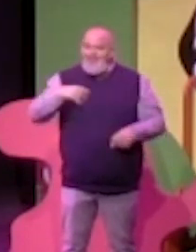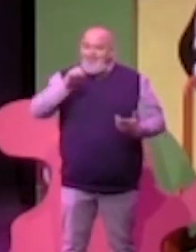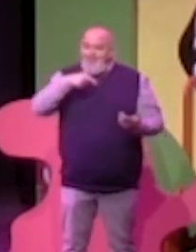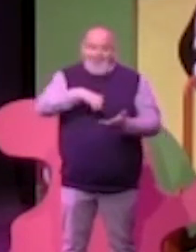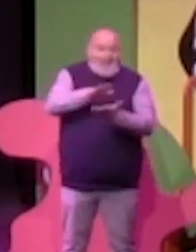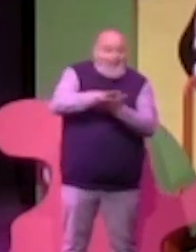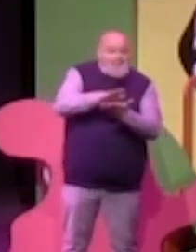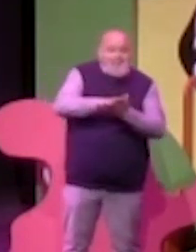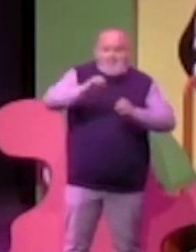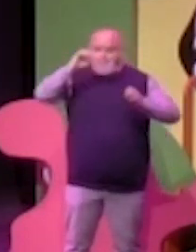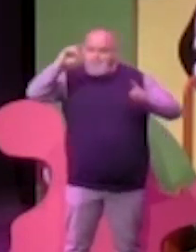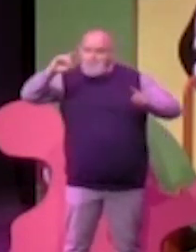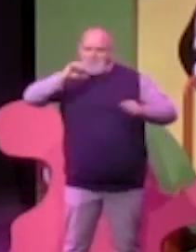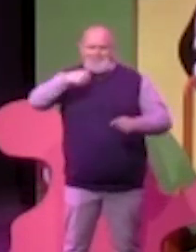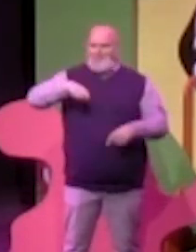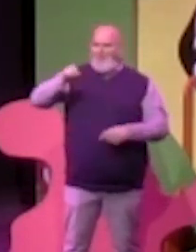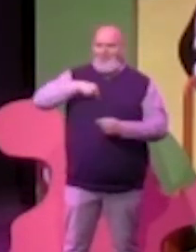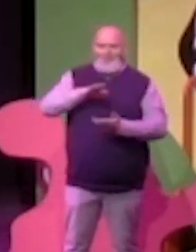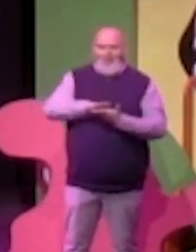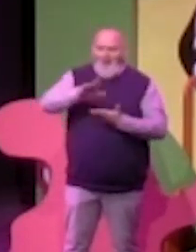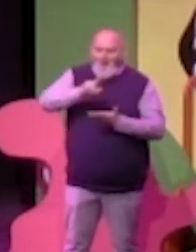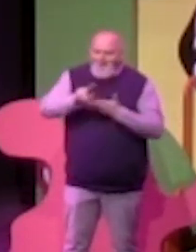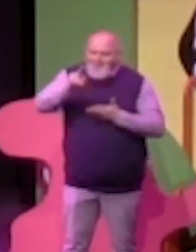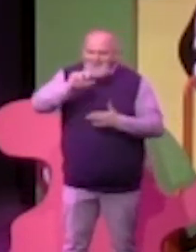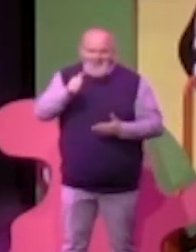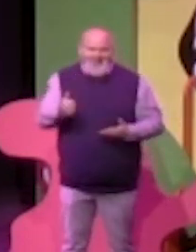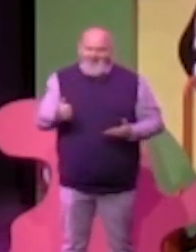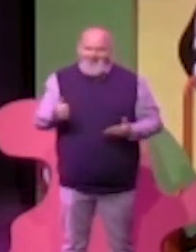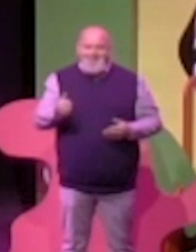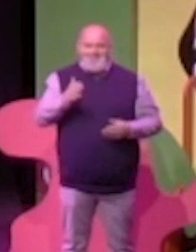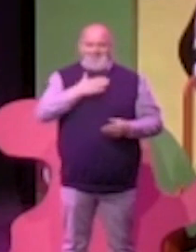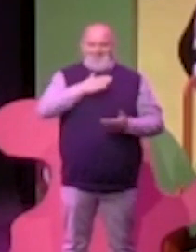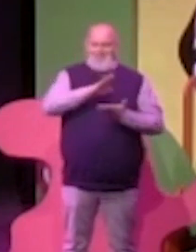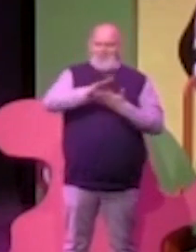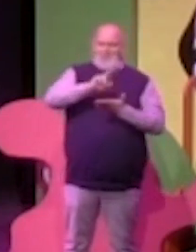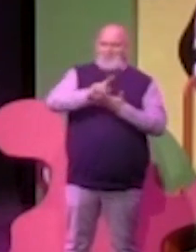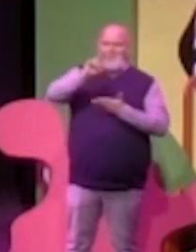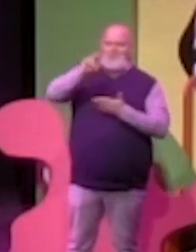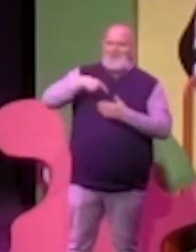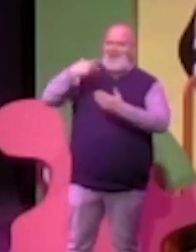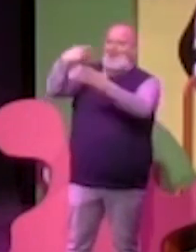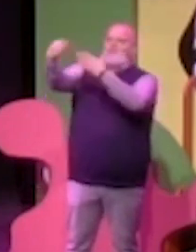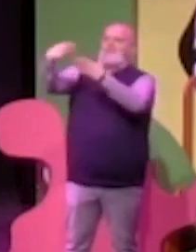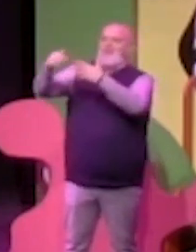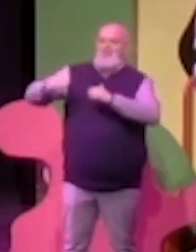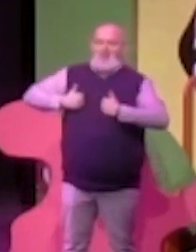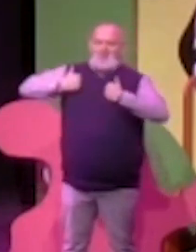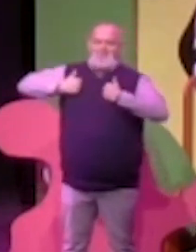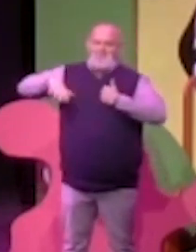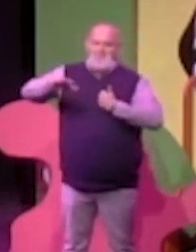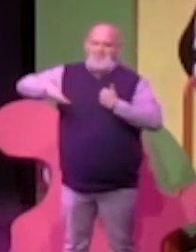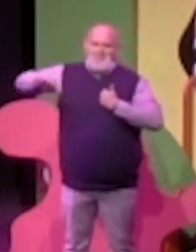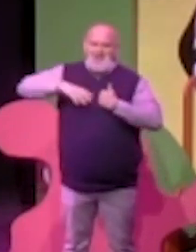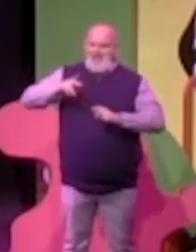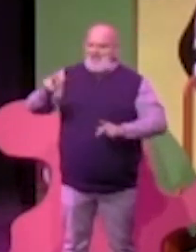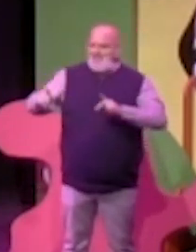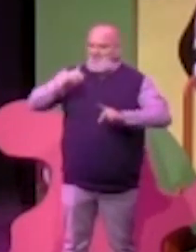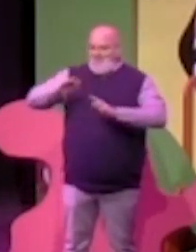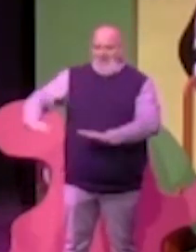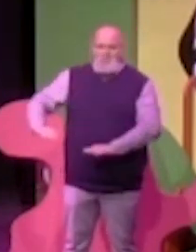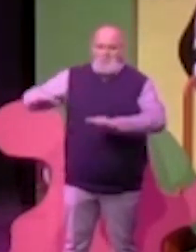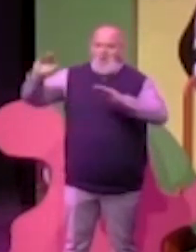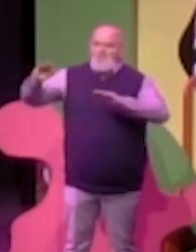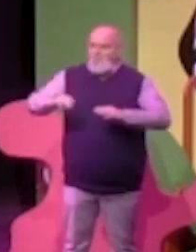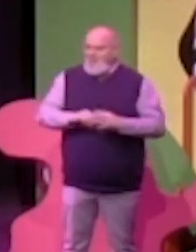I didn't go to a college or a university. My college and university is outside, and it's the people that I grew up with,